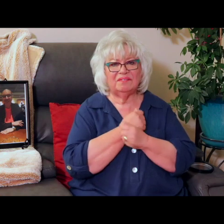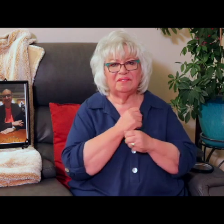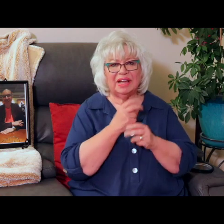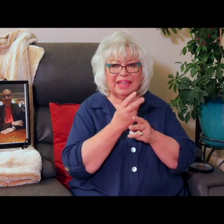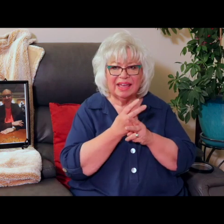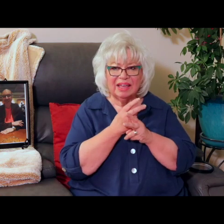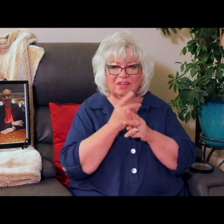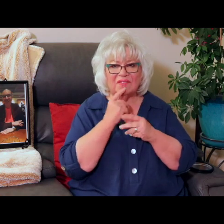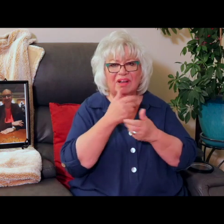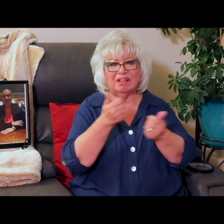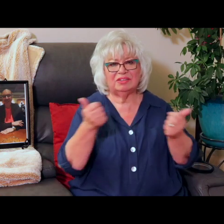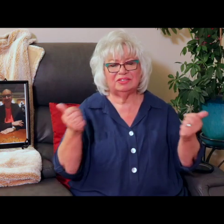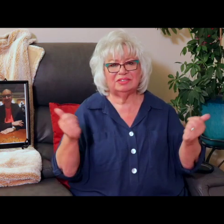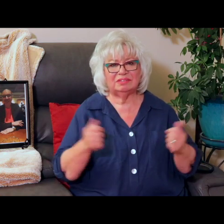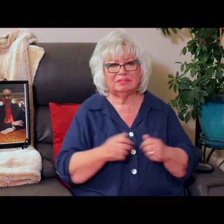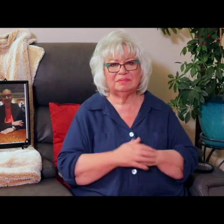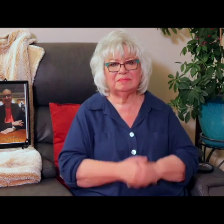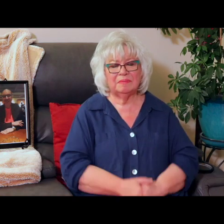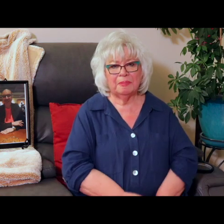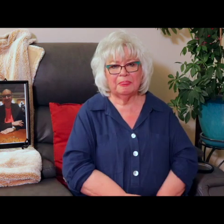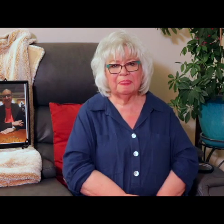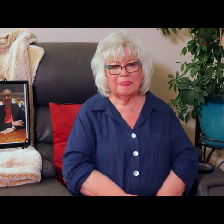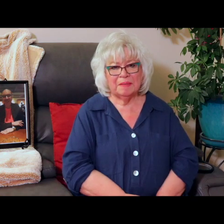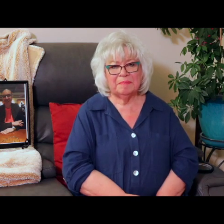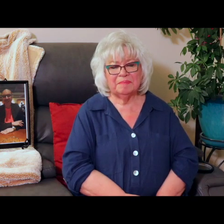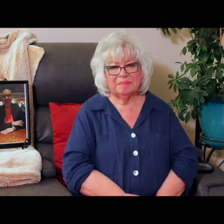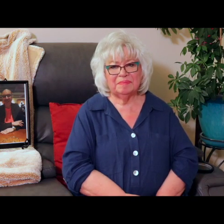He showed the light. He showed the light to other people.